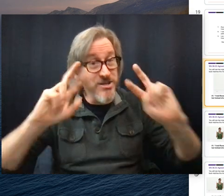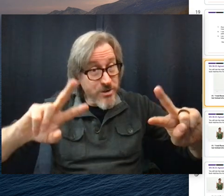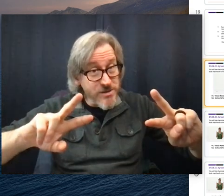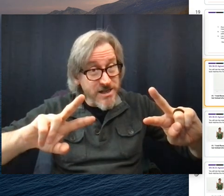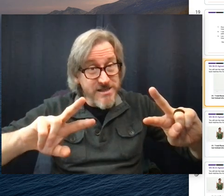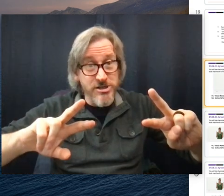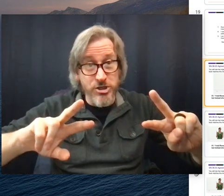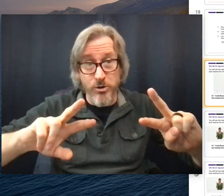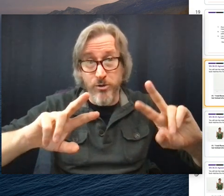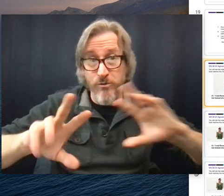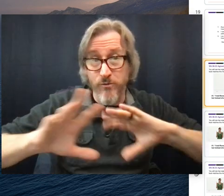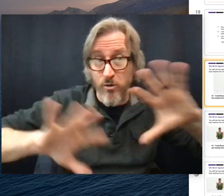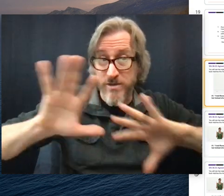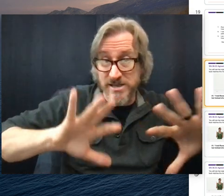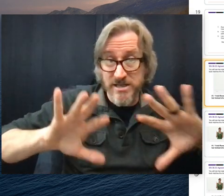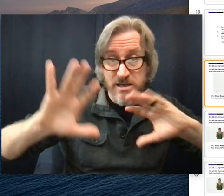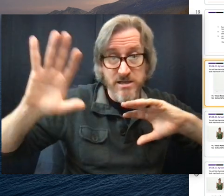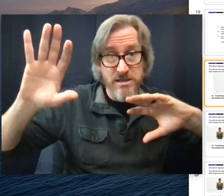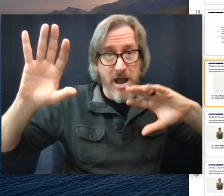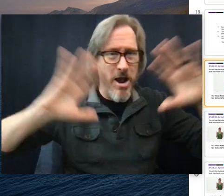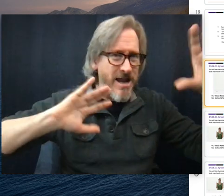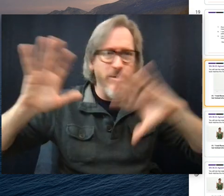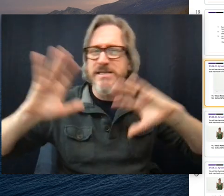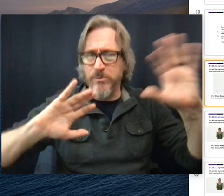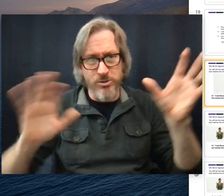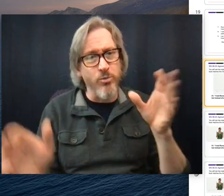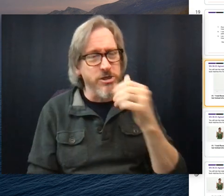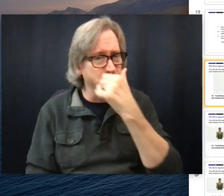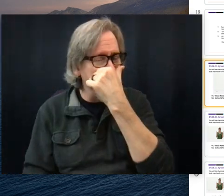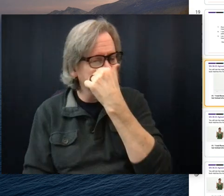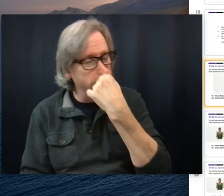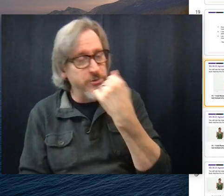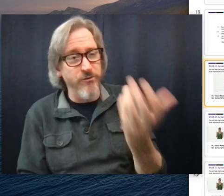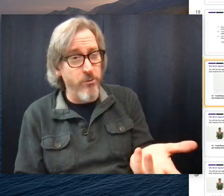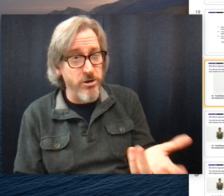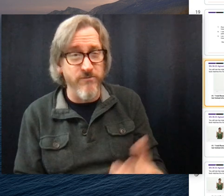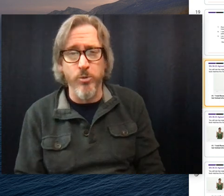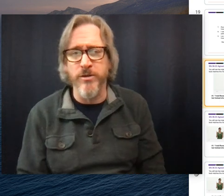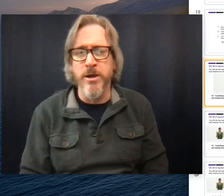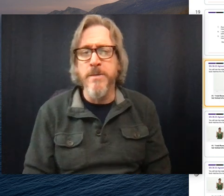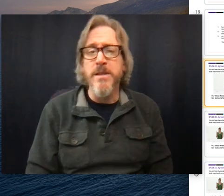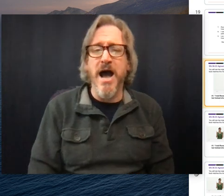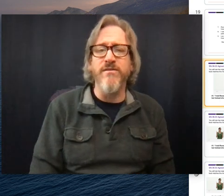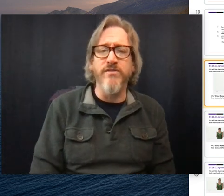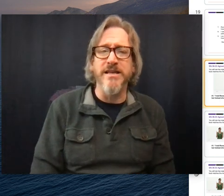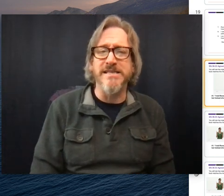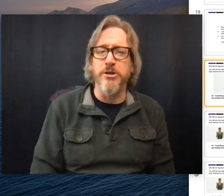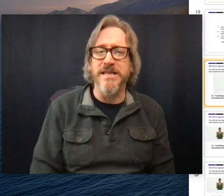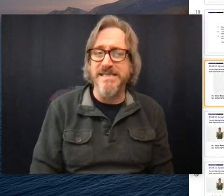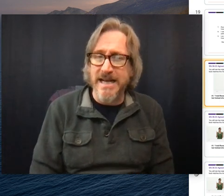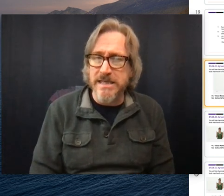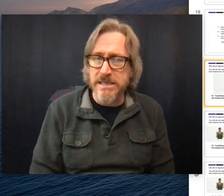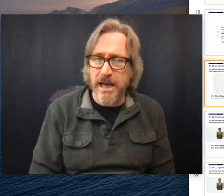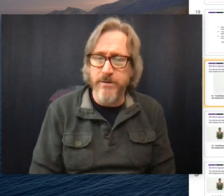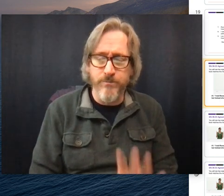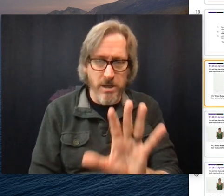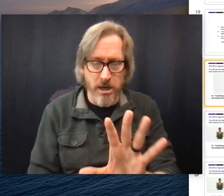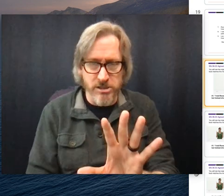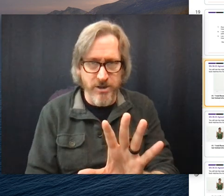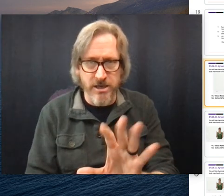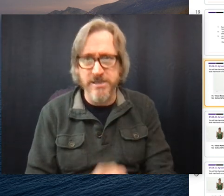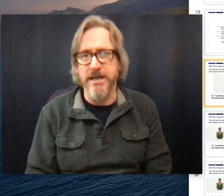I've got 2 different slides to show you for this. I kind of want to see which one works the best, which you feel more comfortable with. I have a feeling it's going to be the second